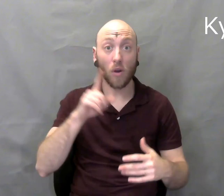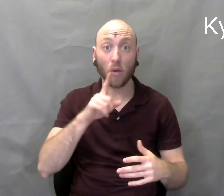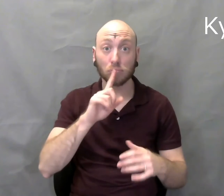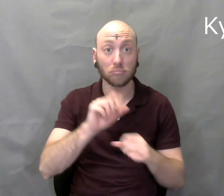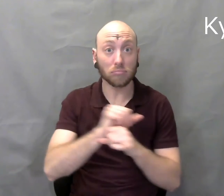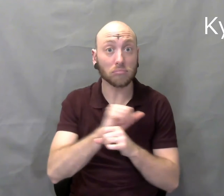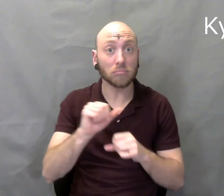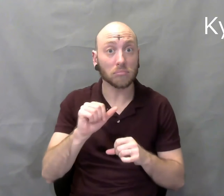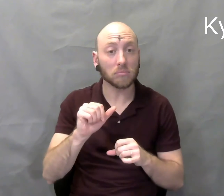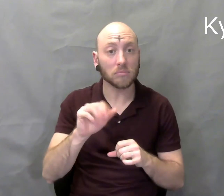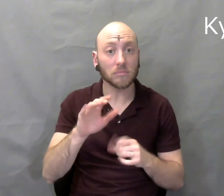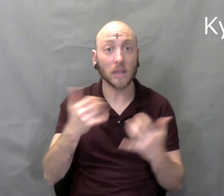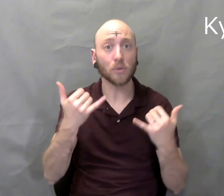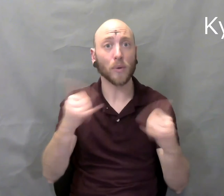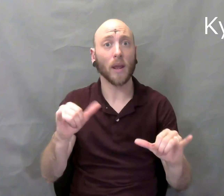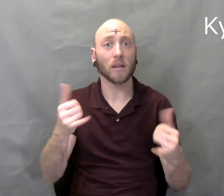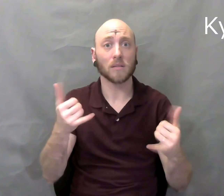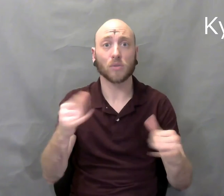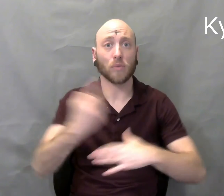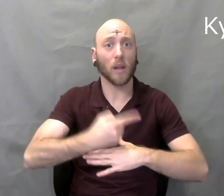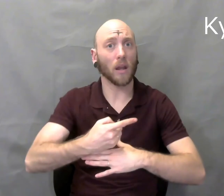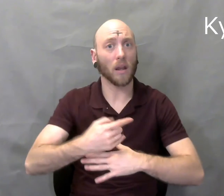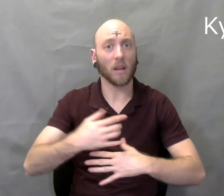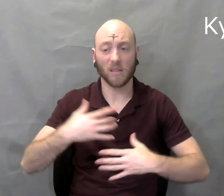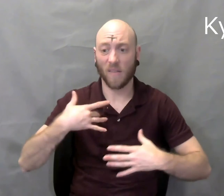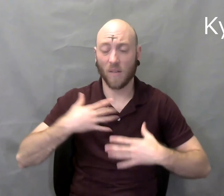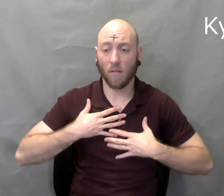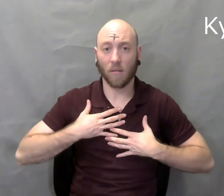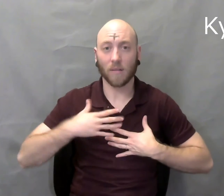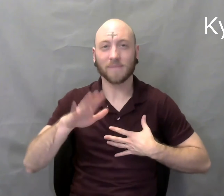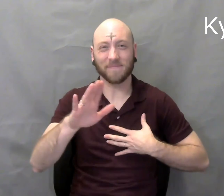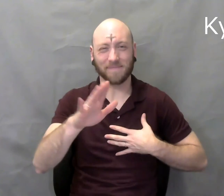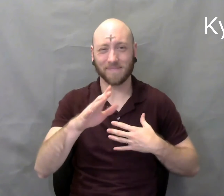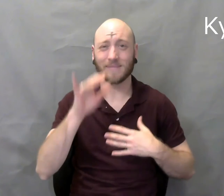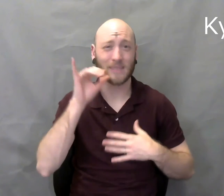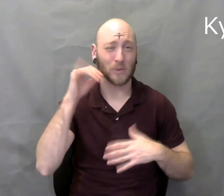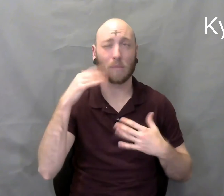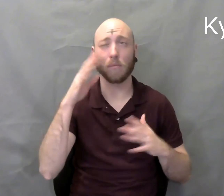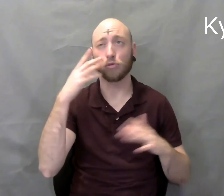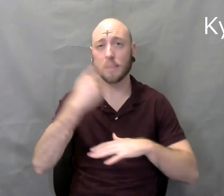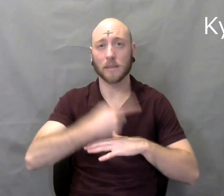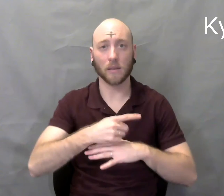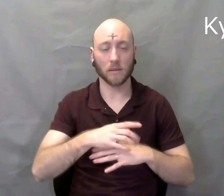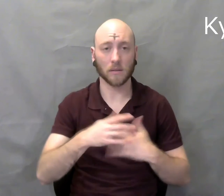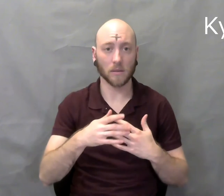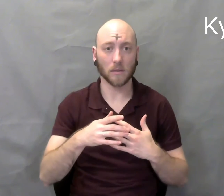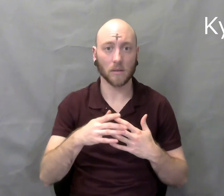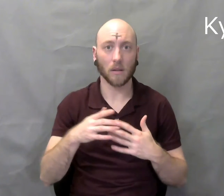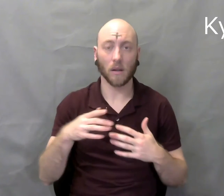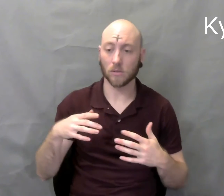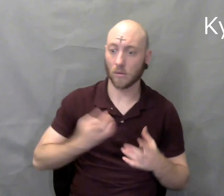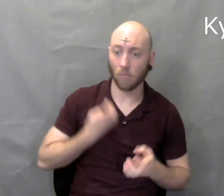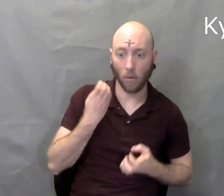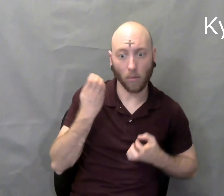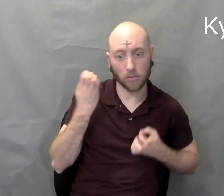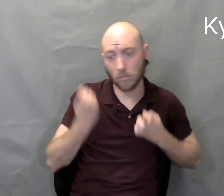be crazy feelings of what's going on. I had a craziest day yesterday, and all of the feelings, every range